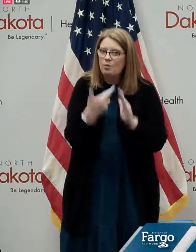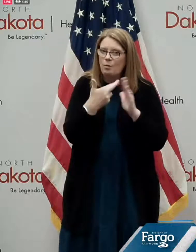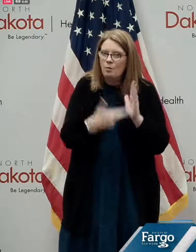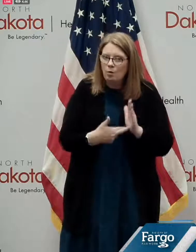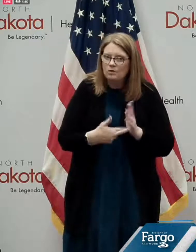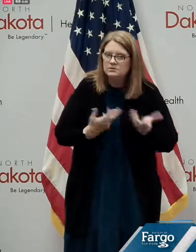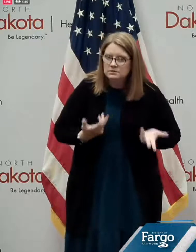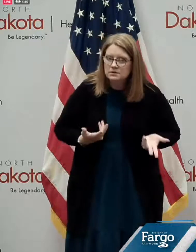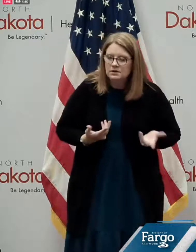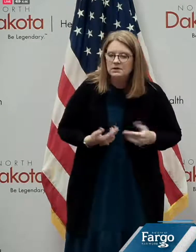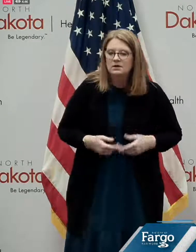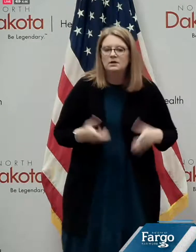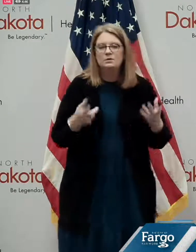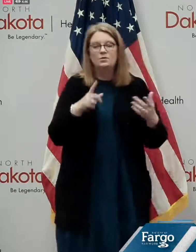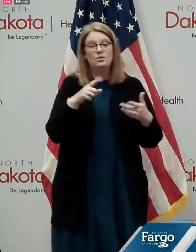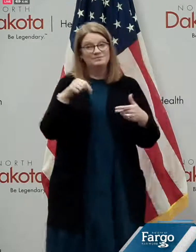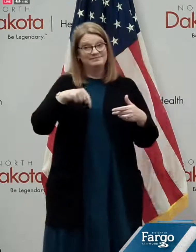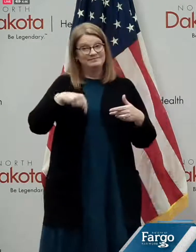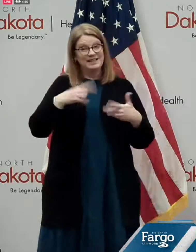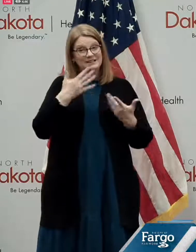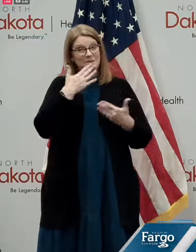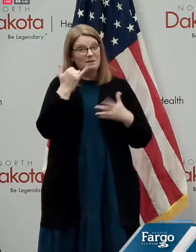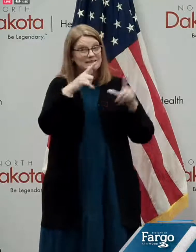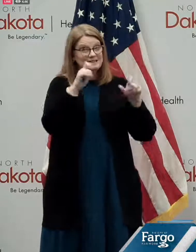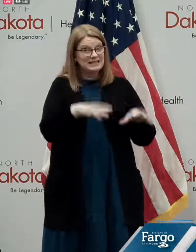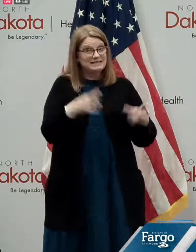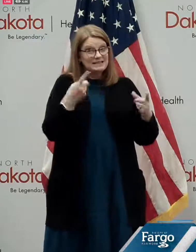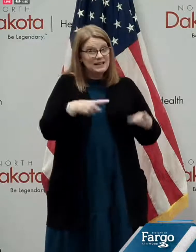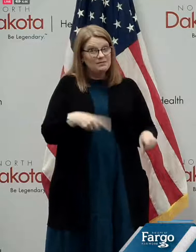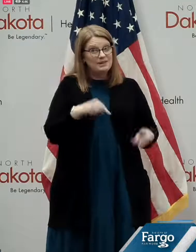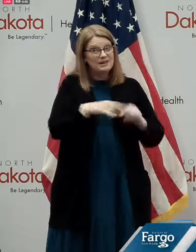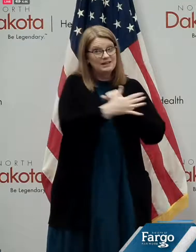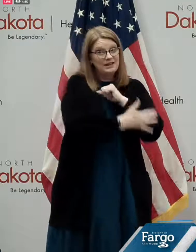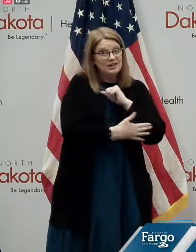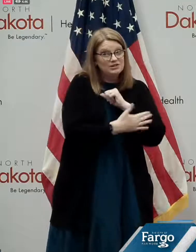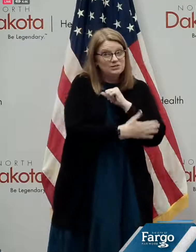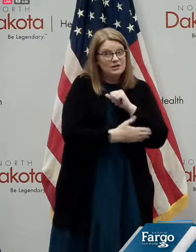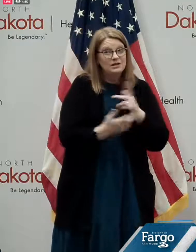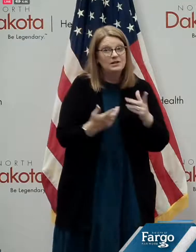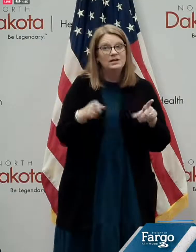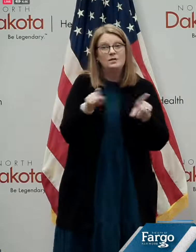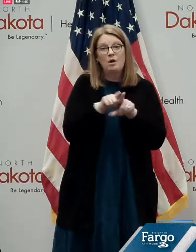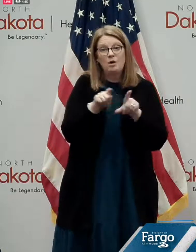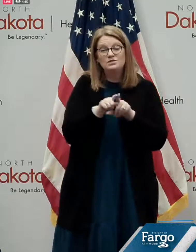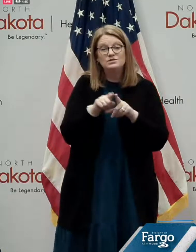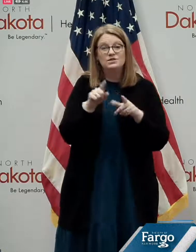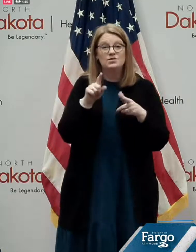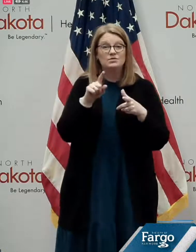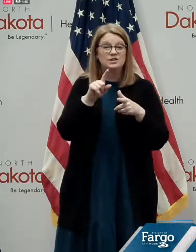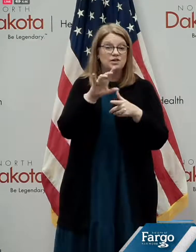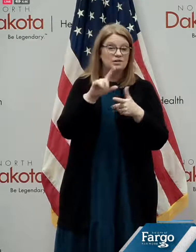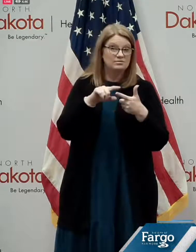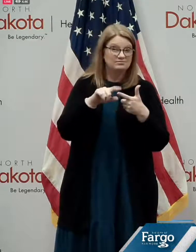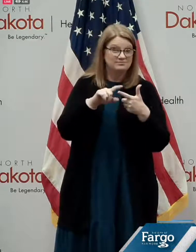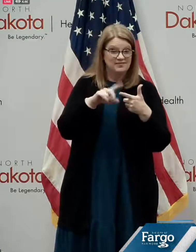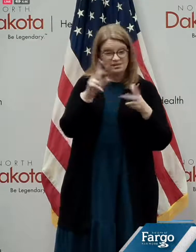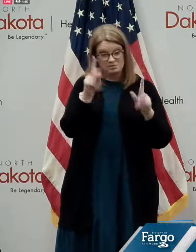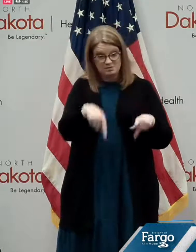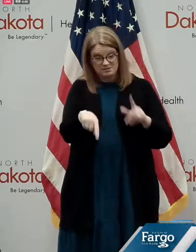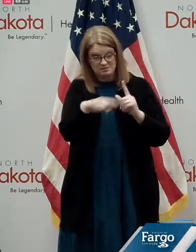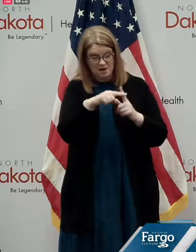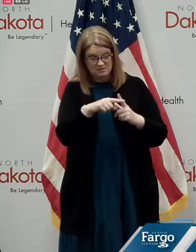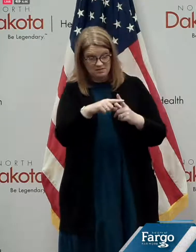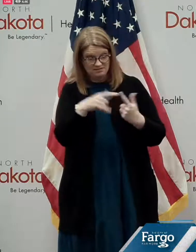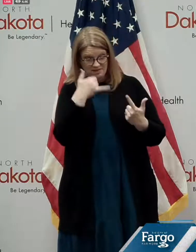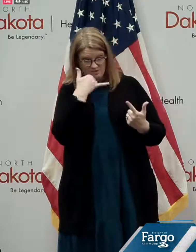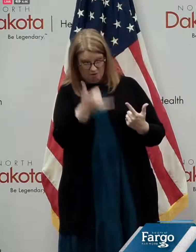We're testing, and we've got some of the best testing going on in the country, but then we want to contact trace those individuals and isolate those